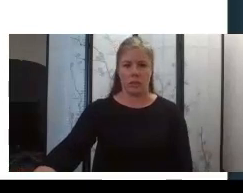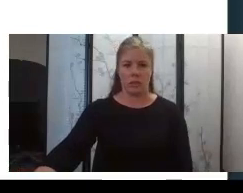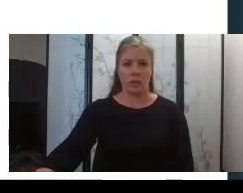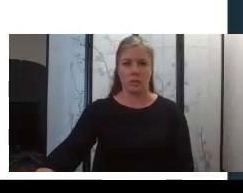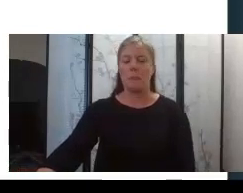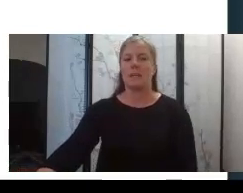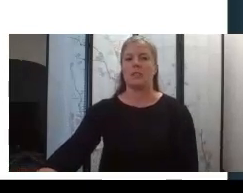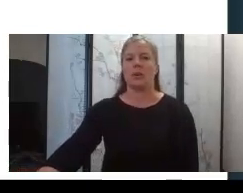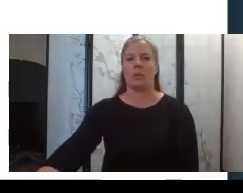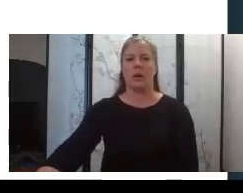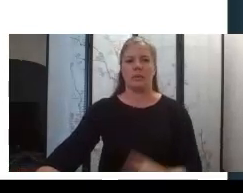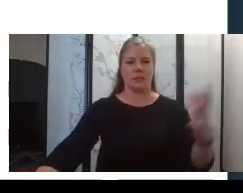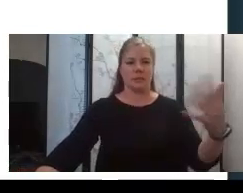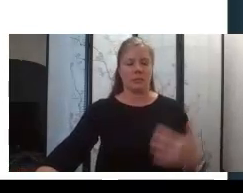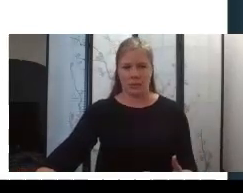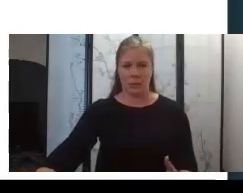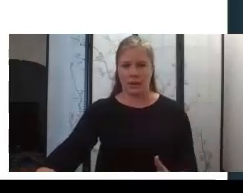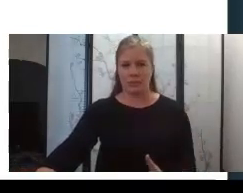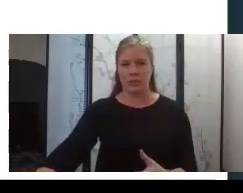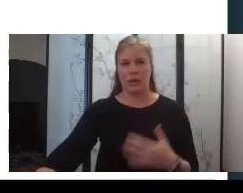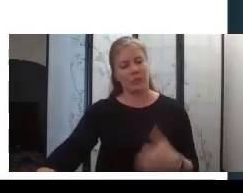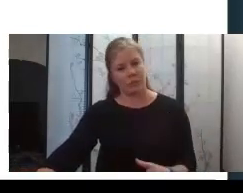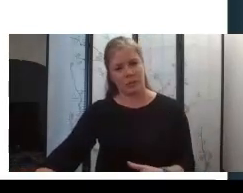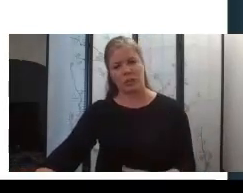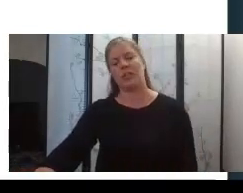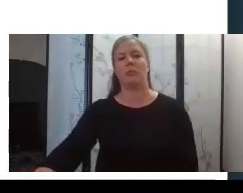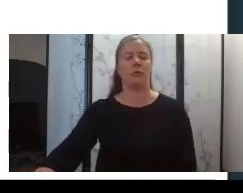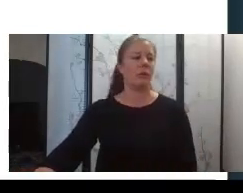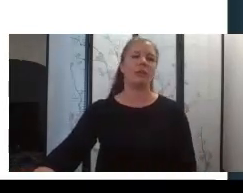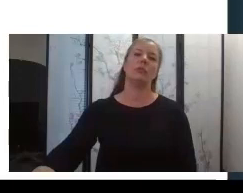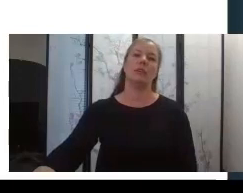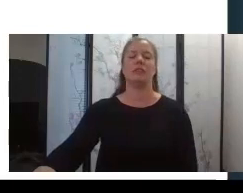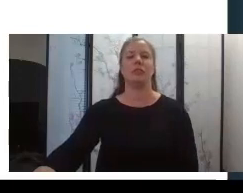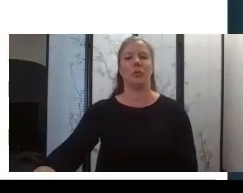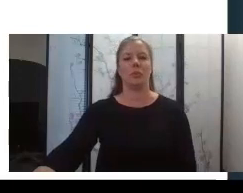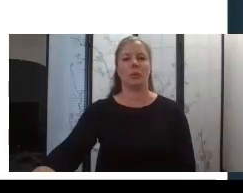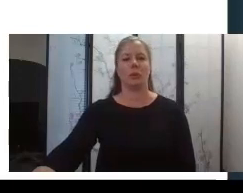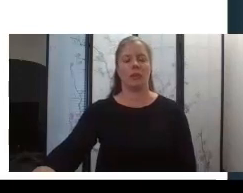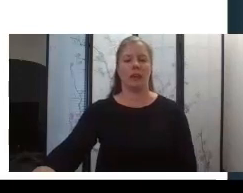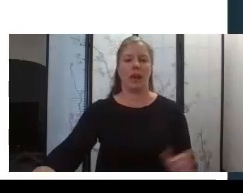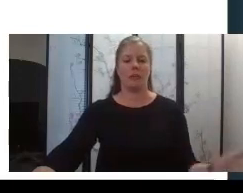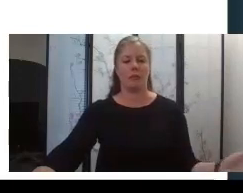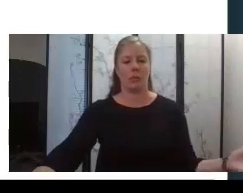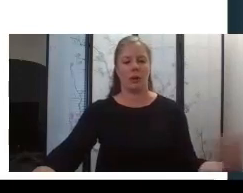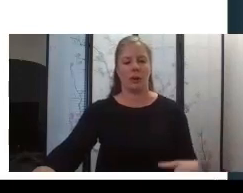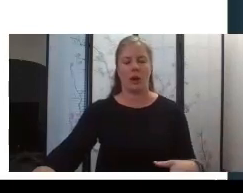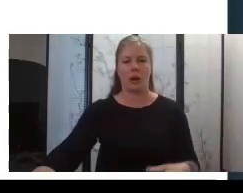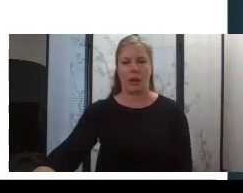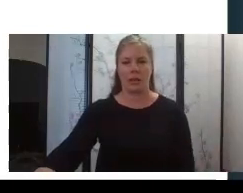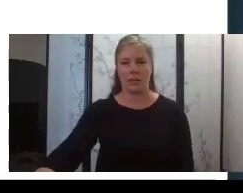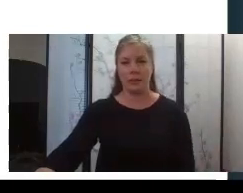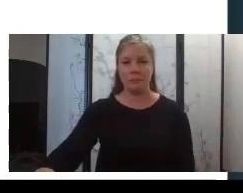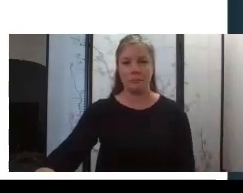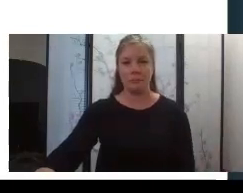grammatical structure. So that's something that we have to have a good foundation in before we can move into what we're looking at for